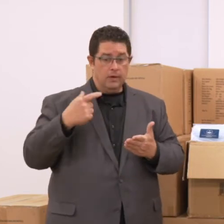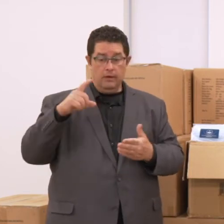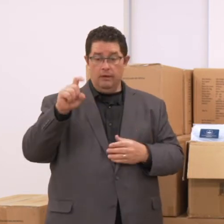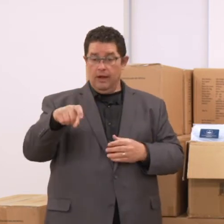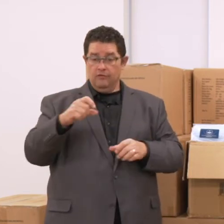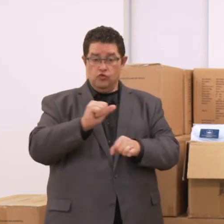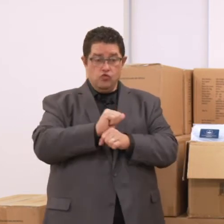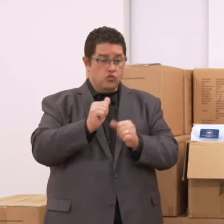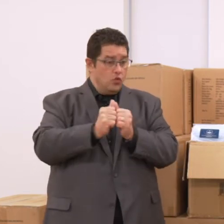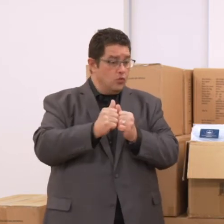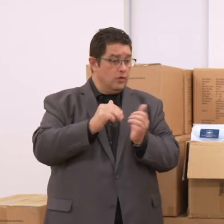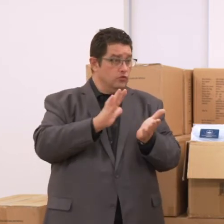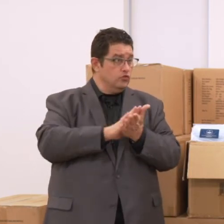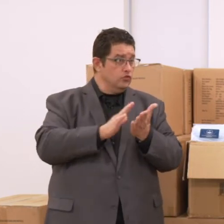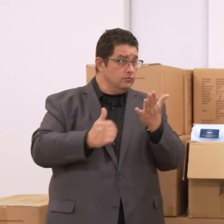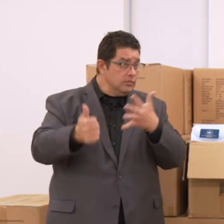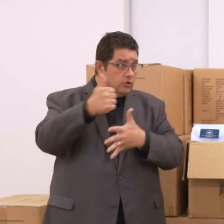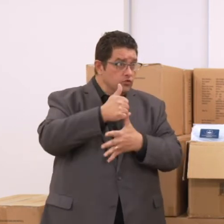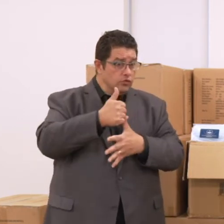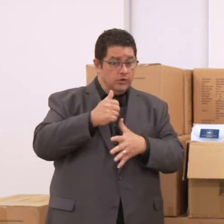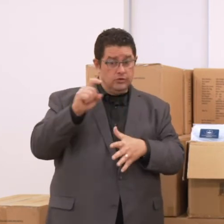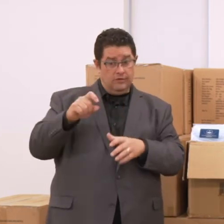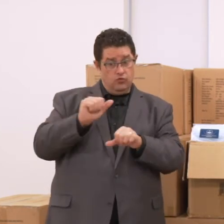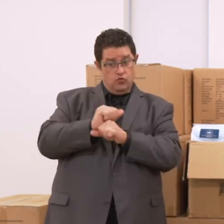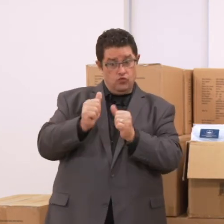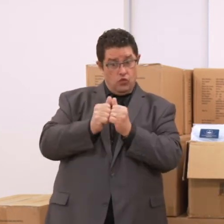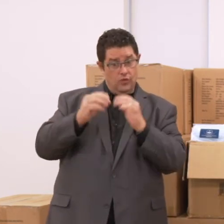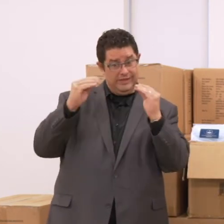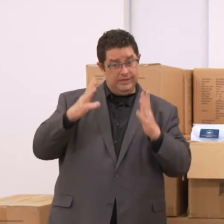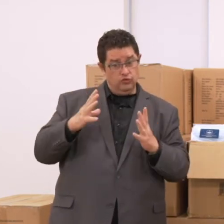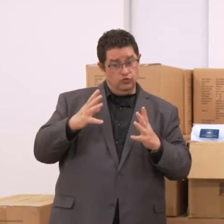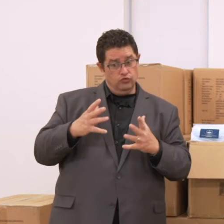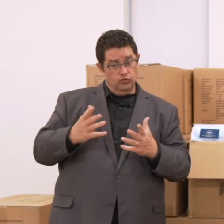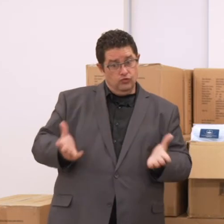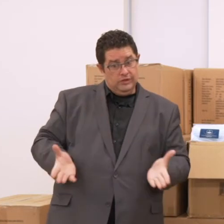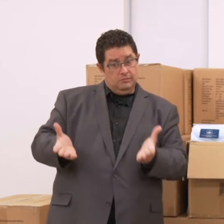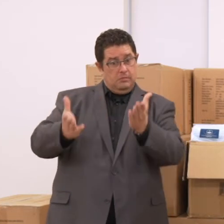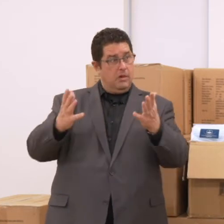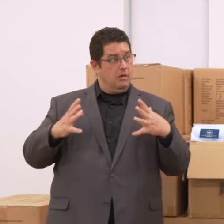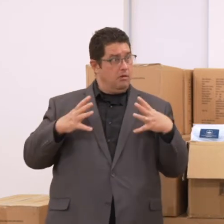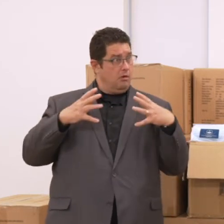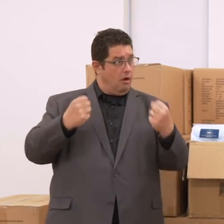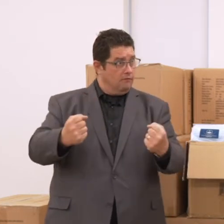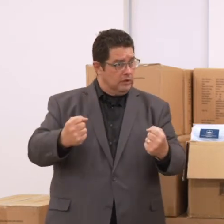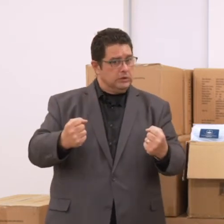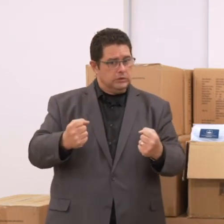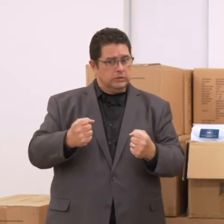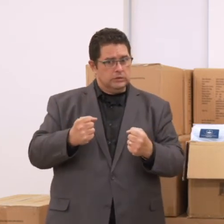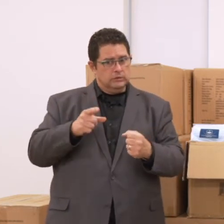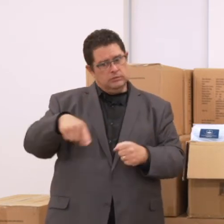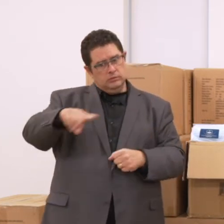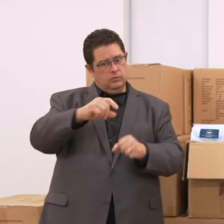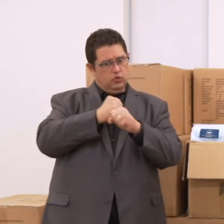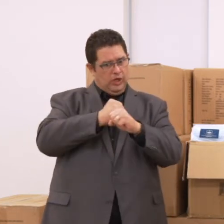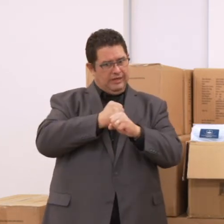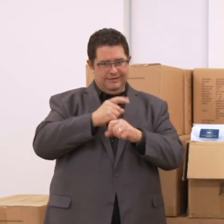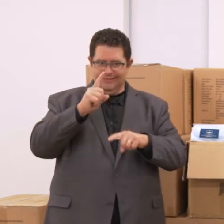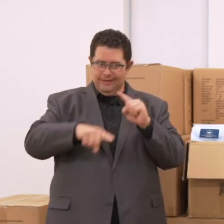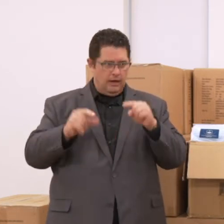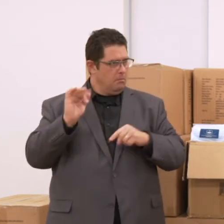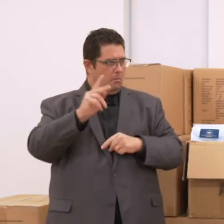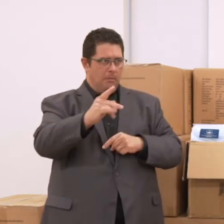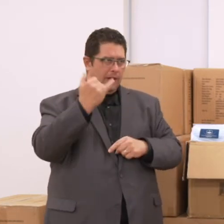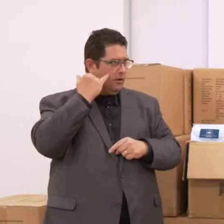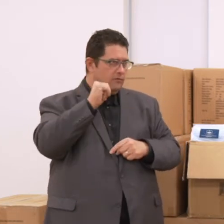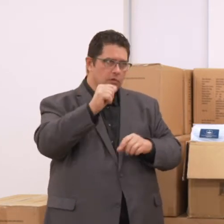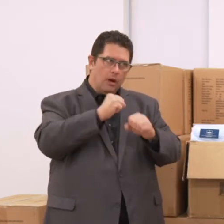school administrators, they have to work with teachers to inspire confidence and make sure that they're protected in the workplace. They can't be back at work if they're not